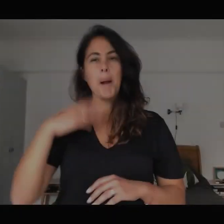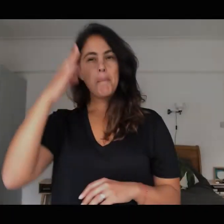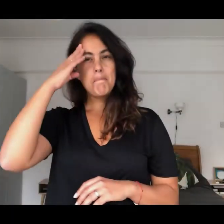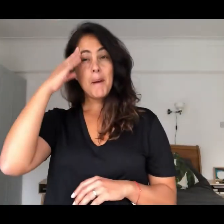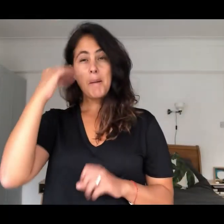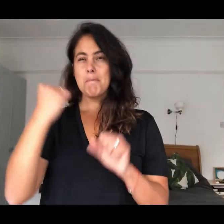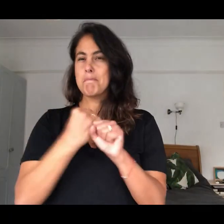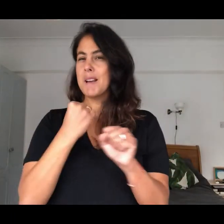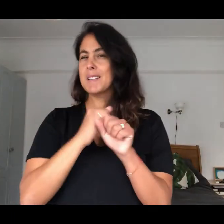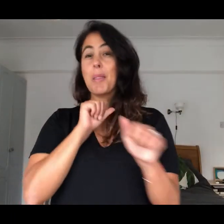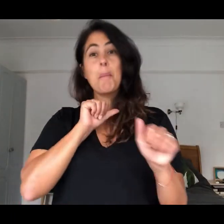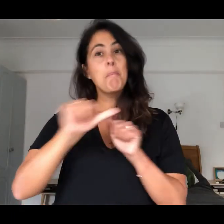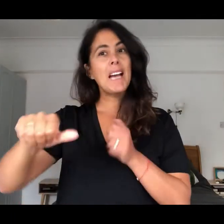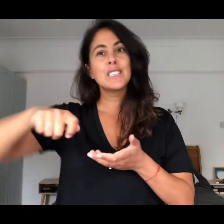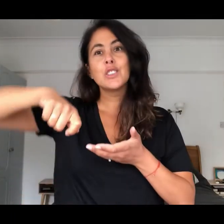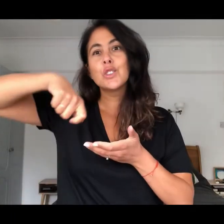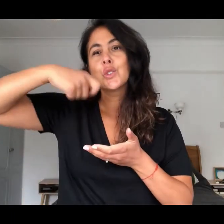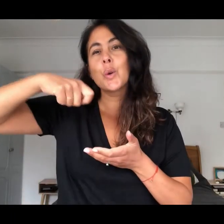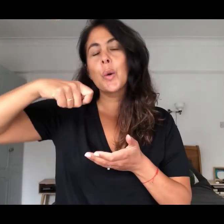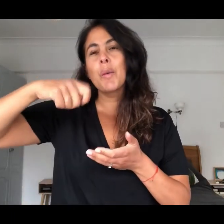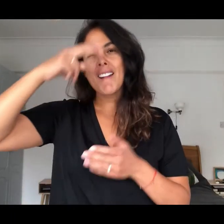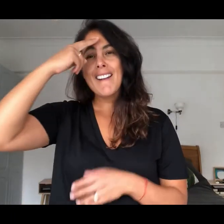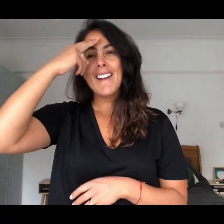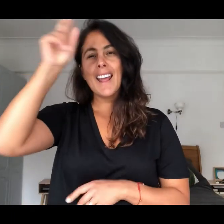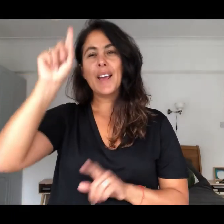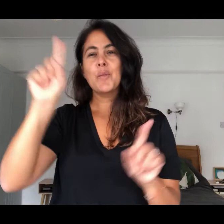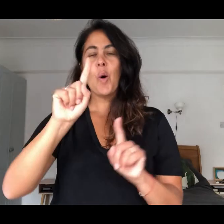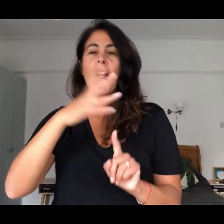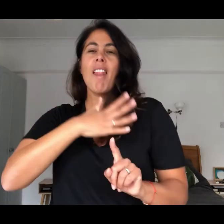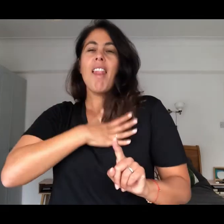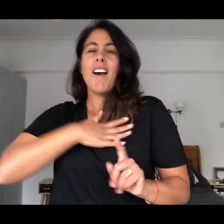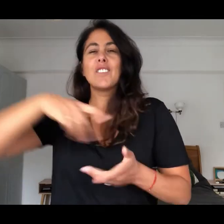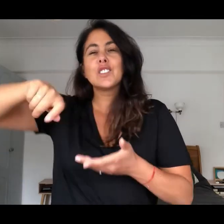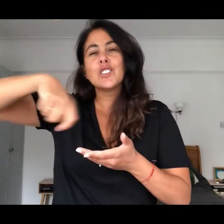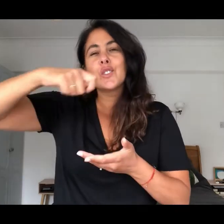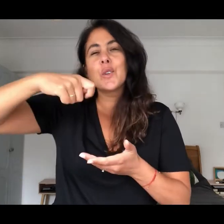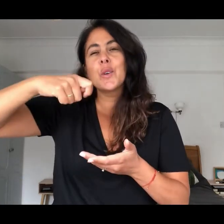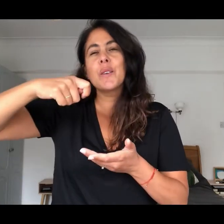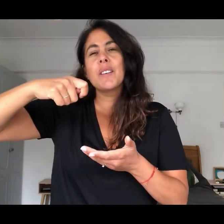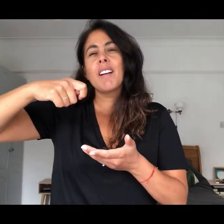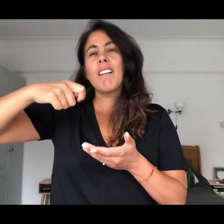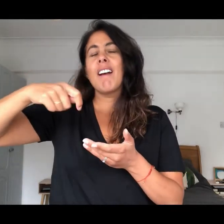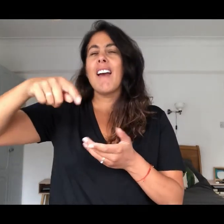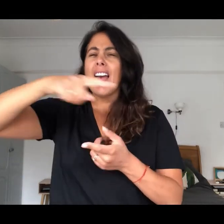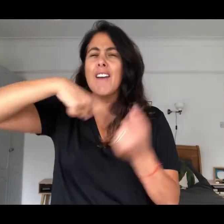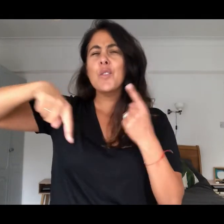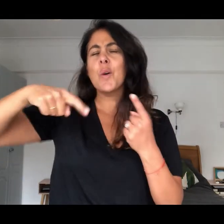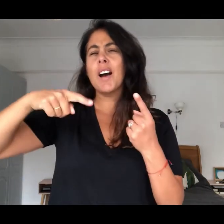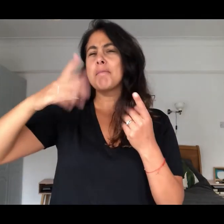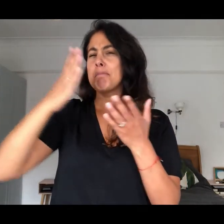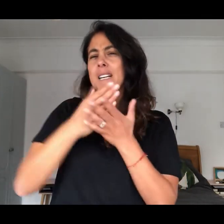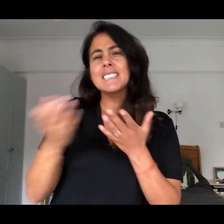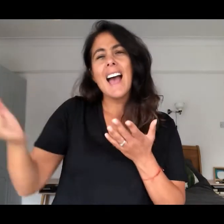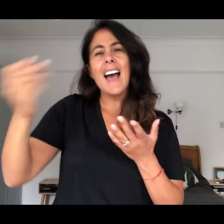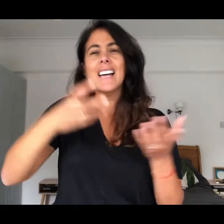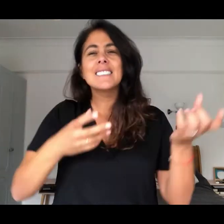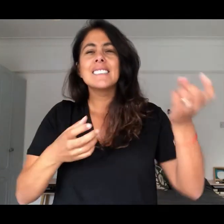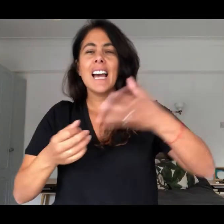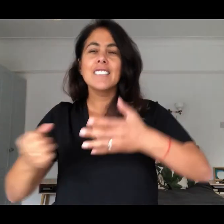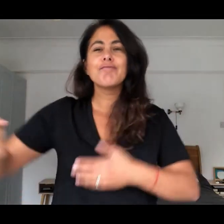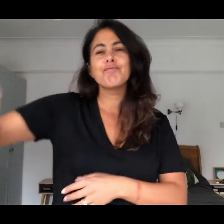My mum makes the best soup. Lot soup, she calls it. Makes everyone add something to the